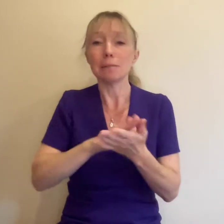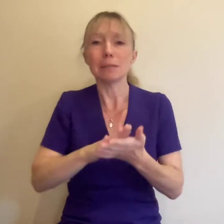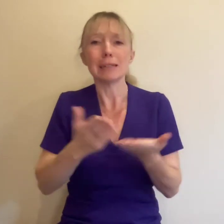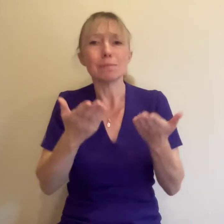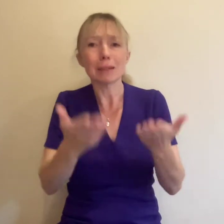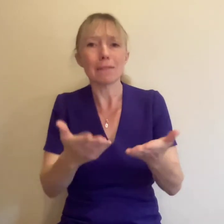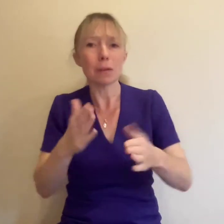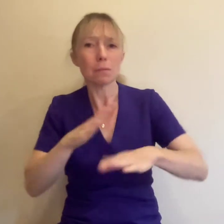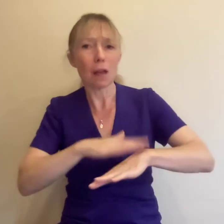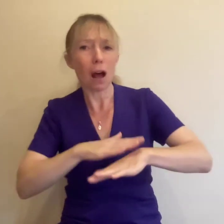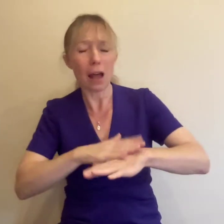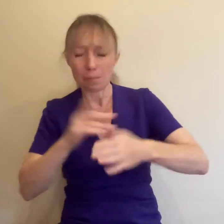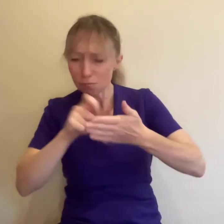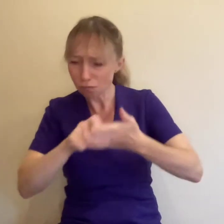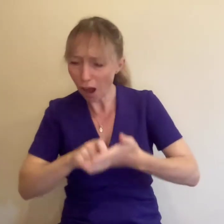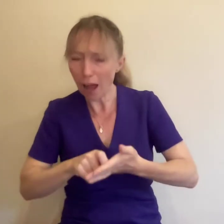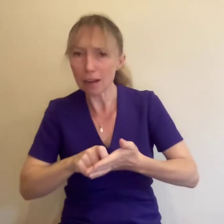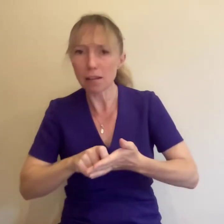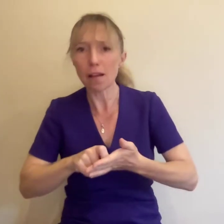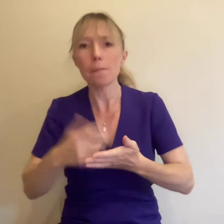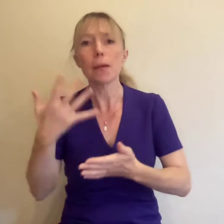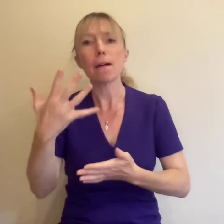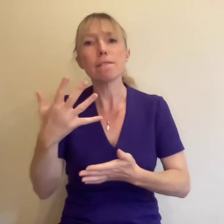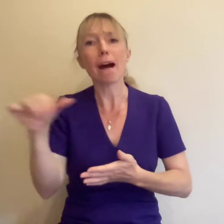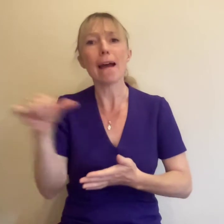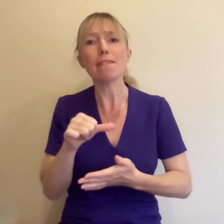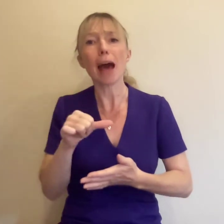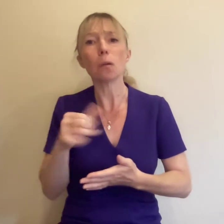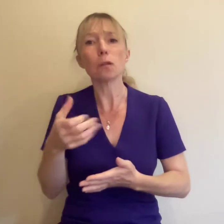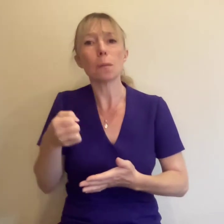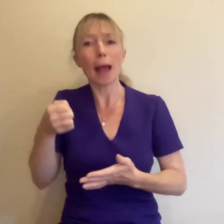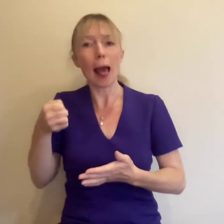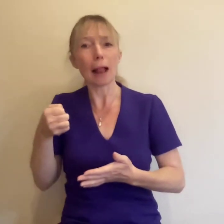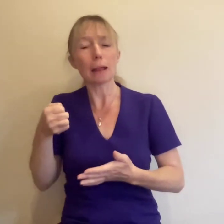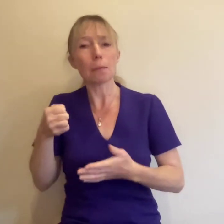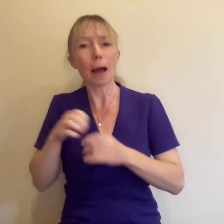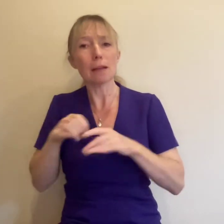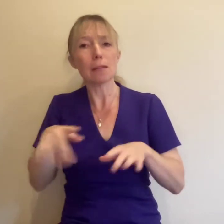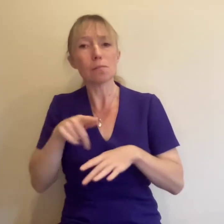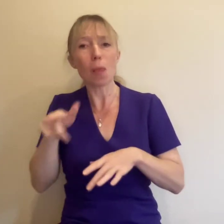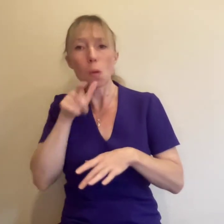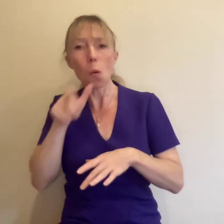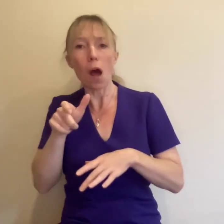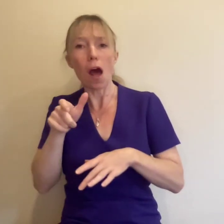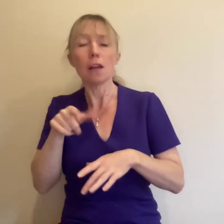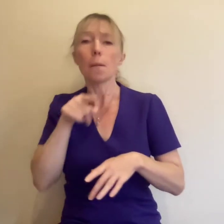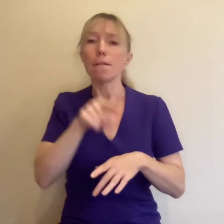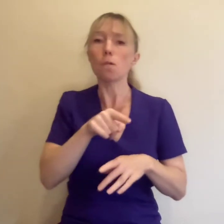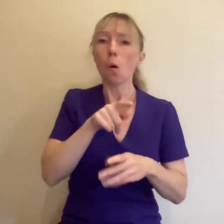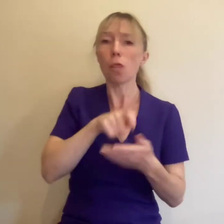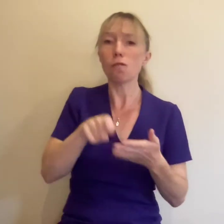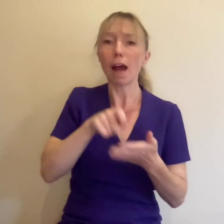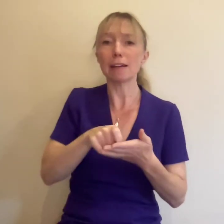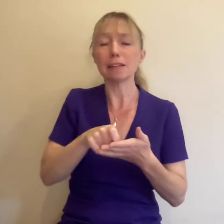and £5,000 will be held by Spread the Word on the writer's behalf to go towards craft and career